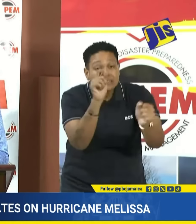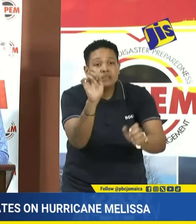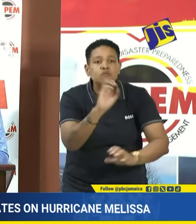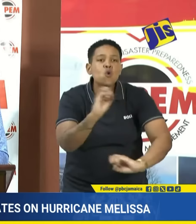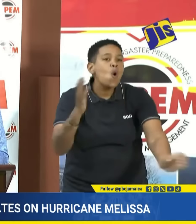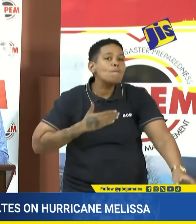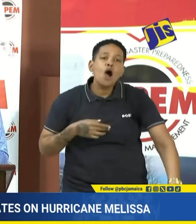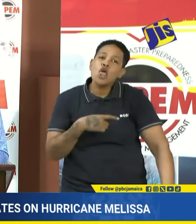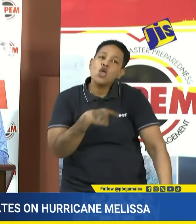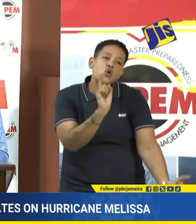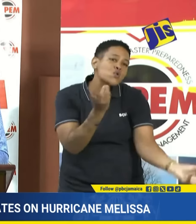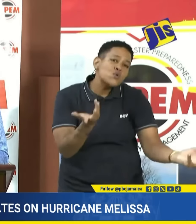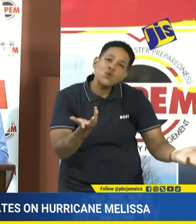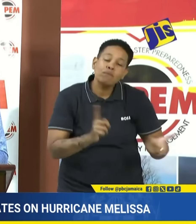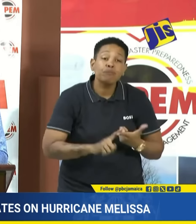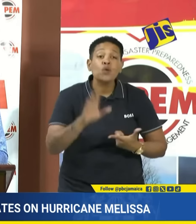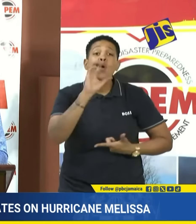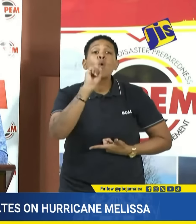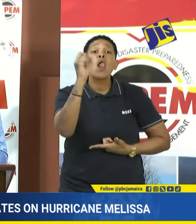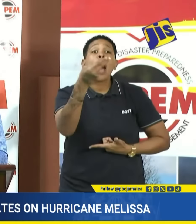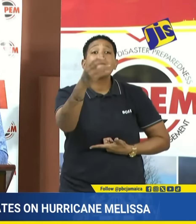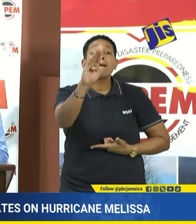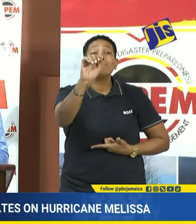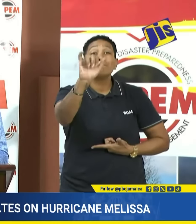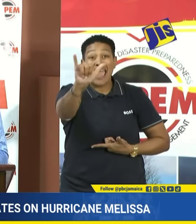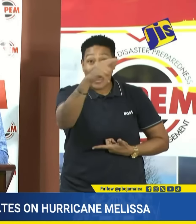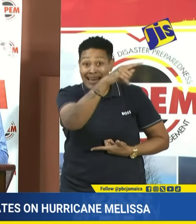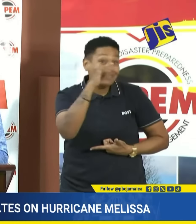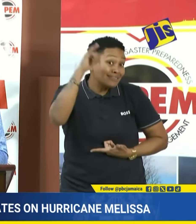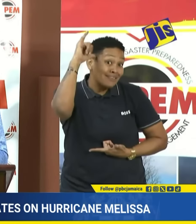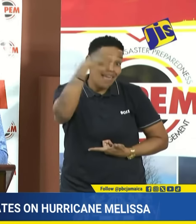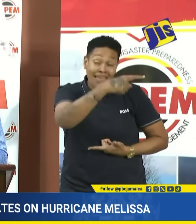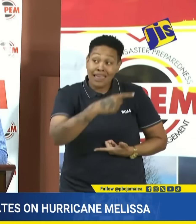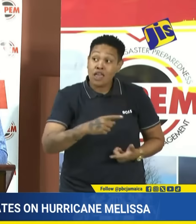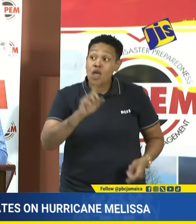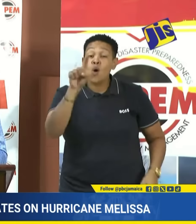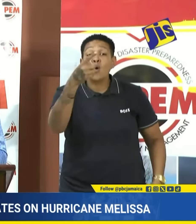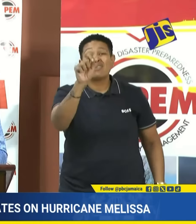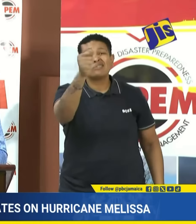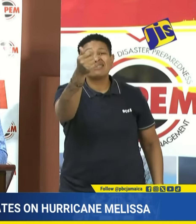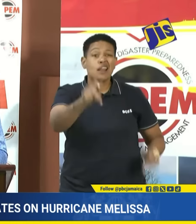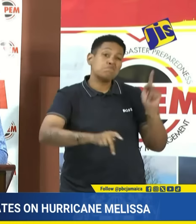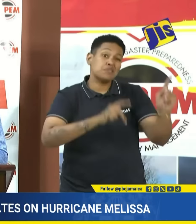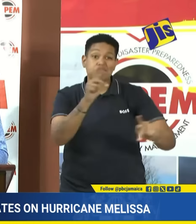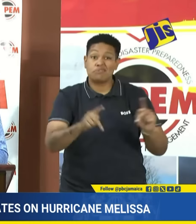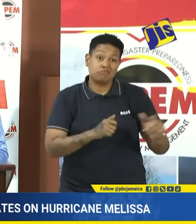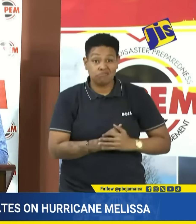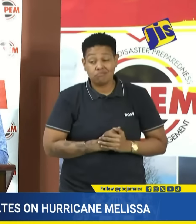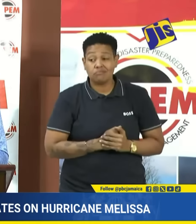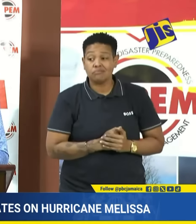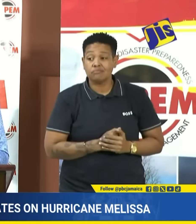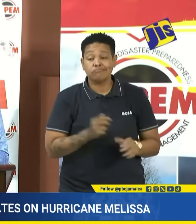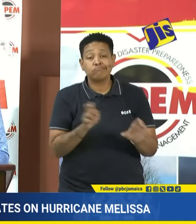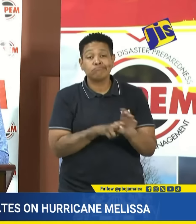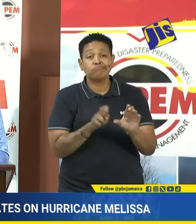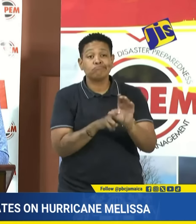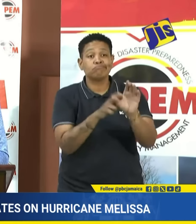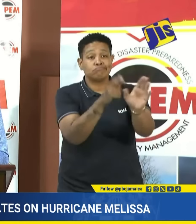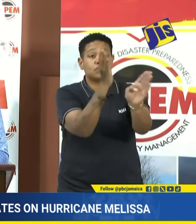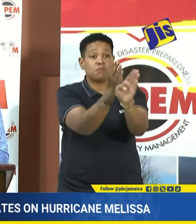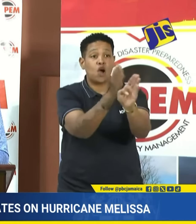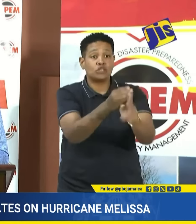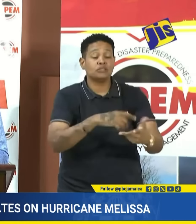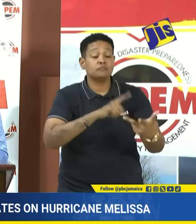No response. Old Harbour Bay, yesterday, only 10 persons boarded the